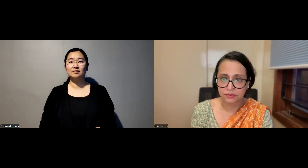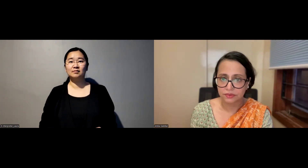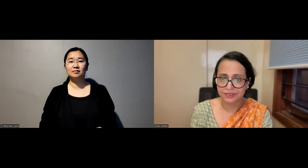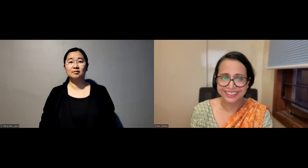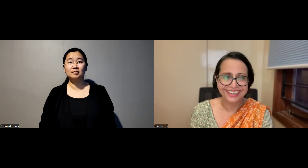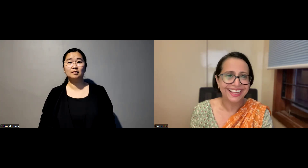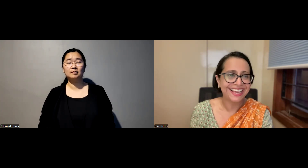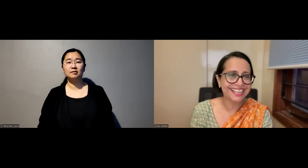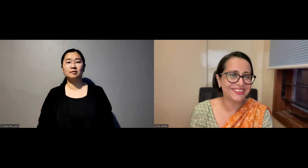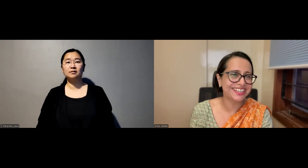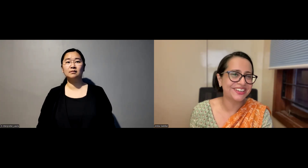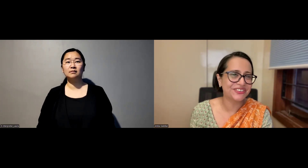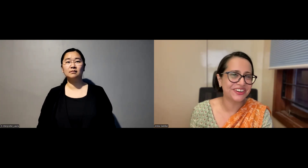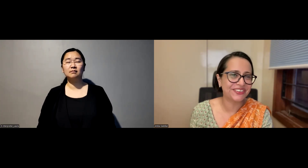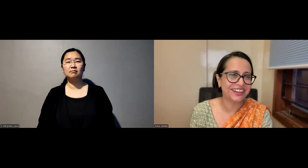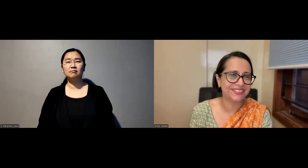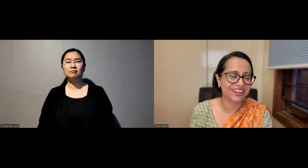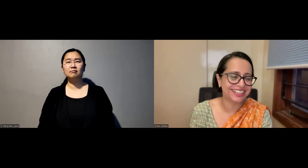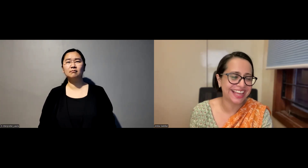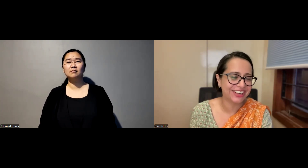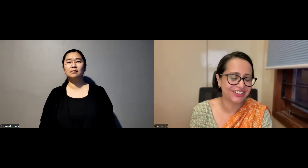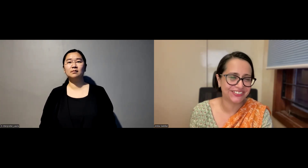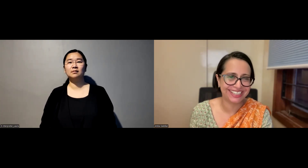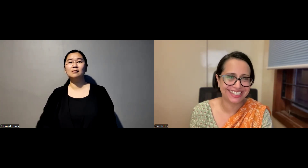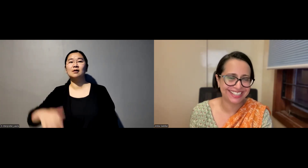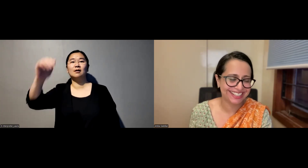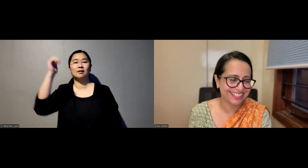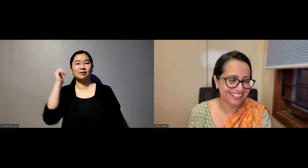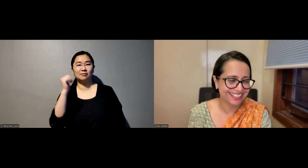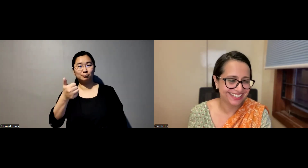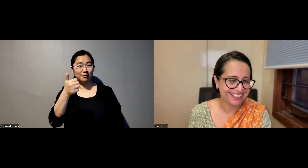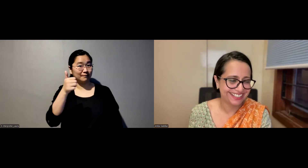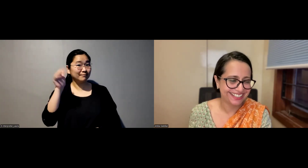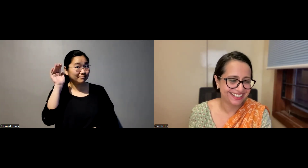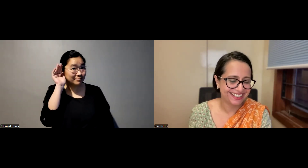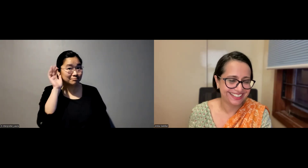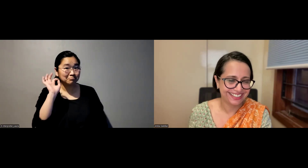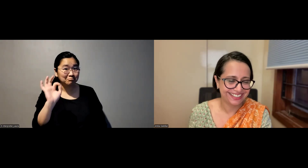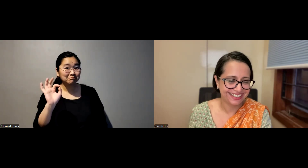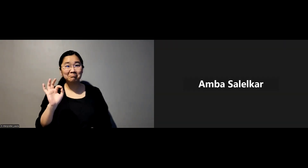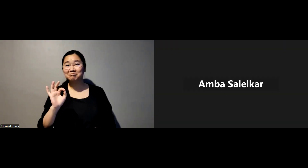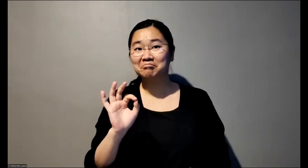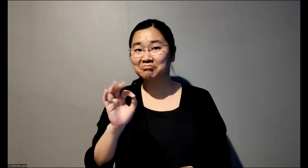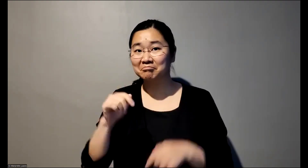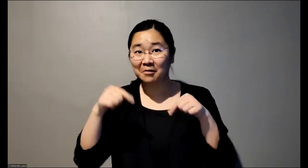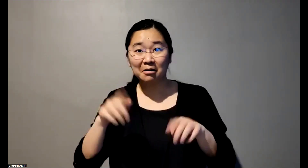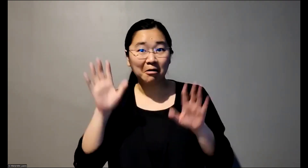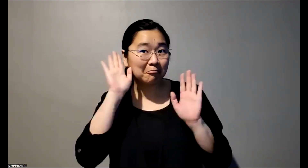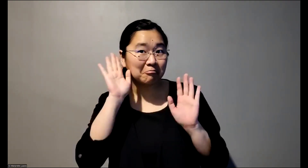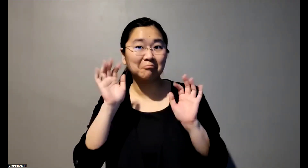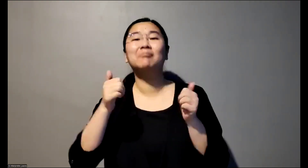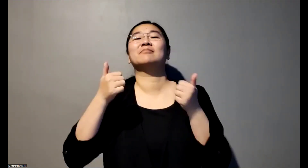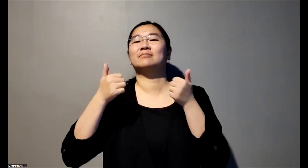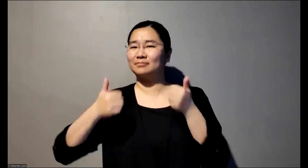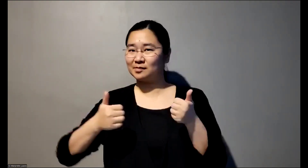Okay, can you hear me now, right? Yes, we can hear you very well. Excellent. Yeah, thank you very much. Yeah. Thank you very much. I'm really pleasured